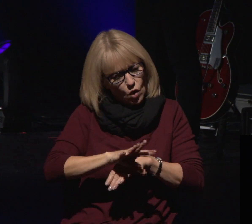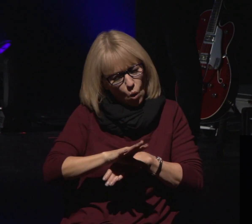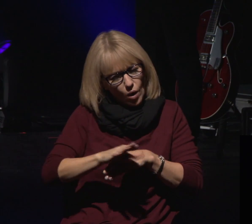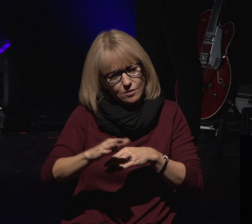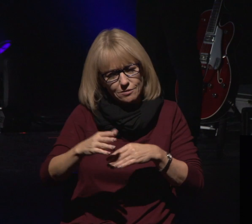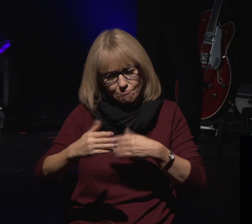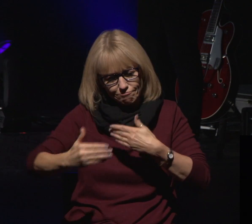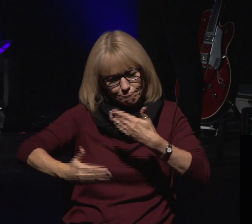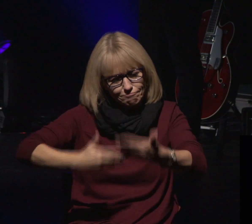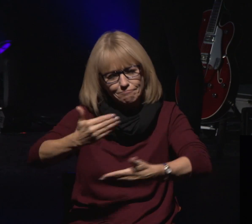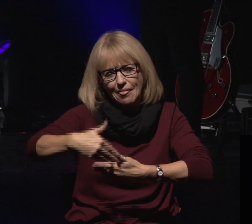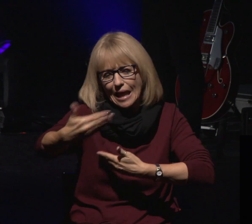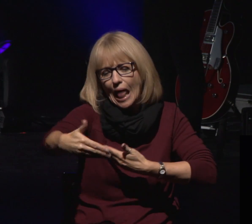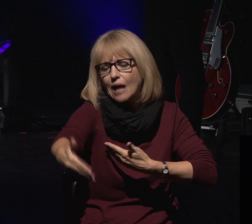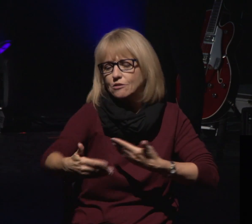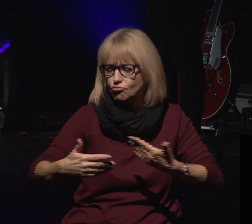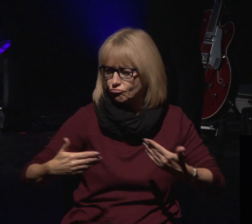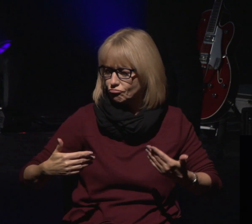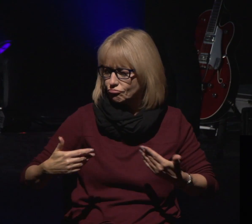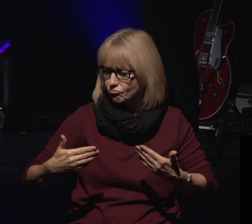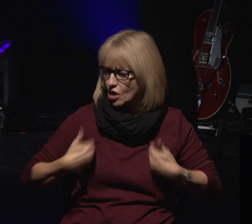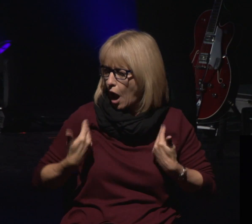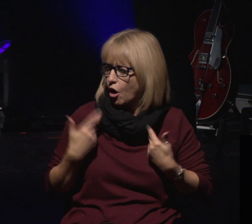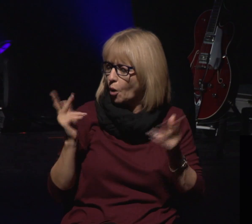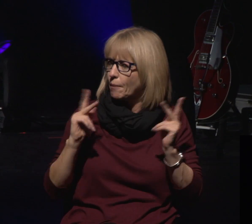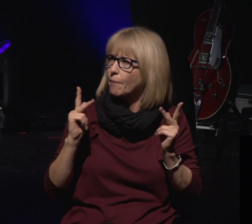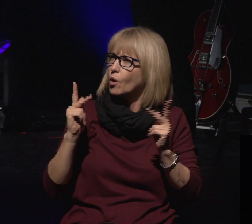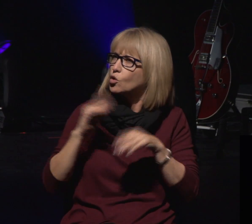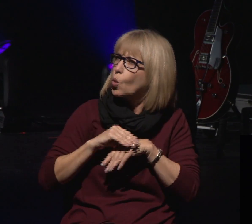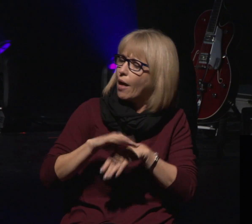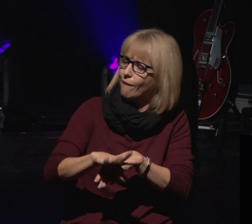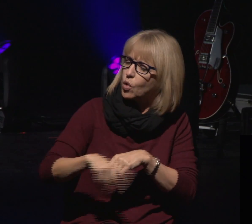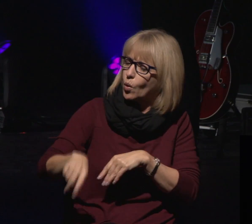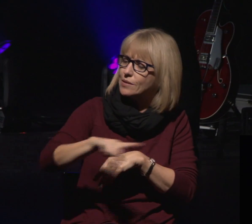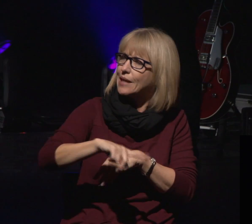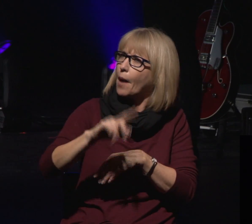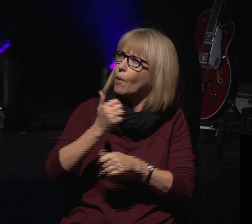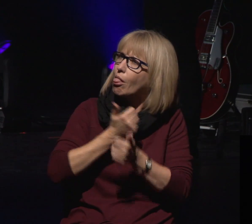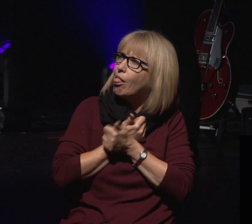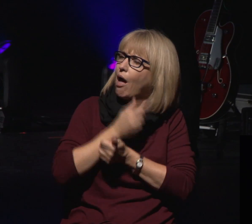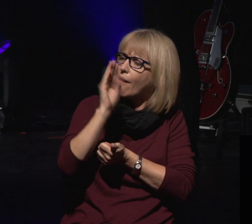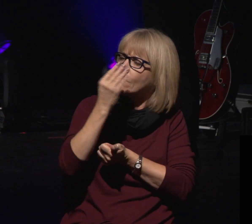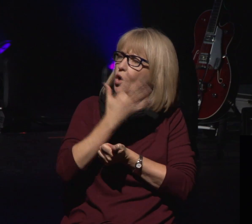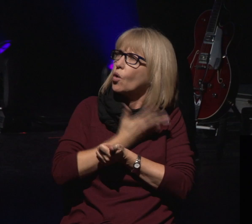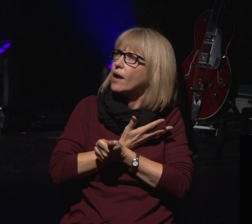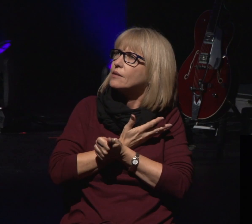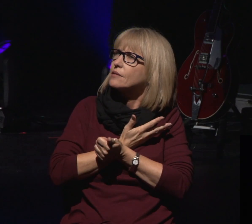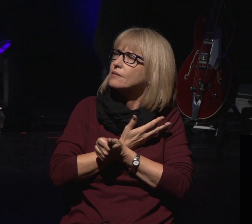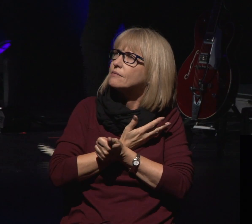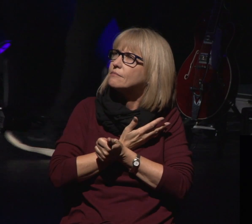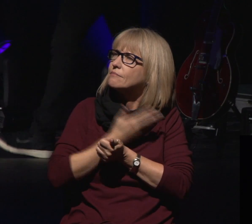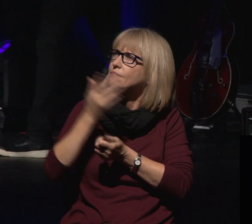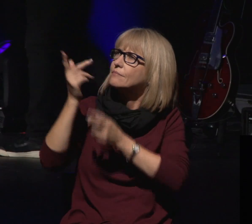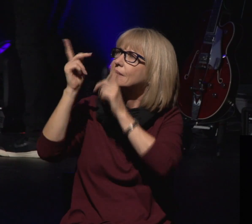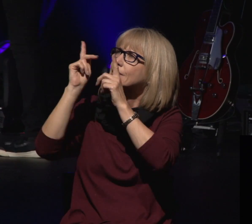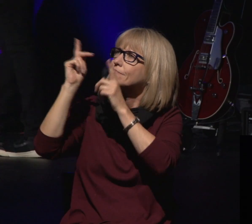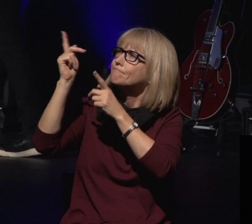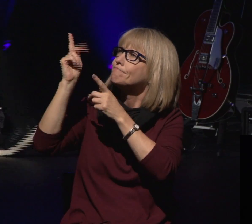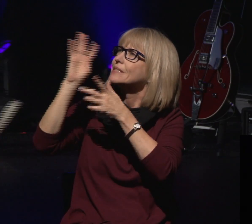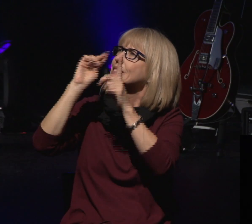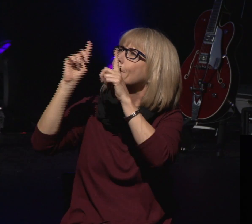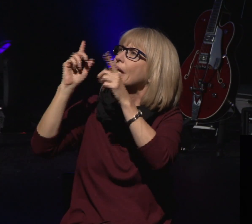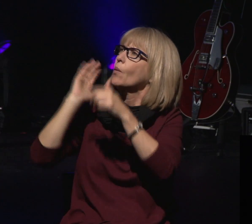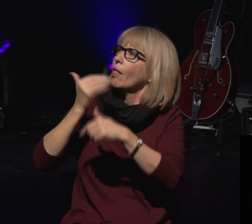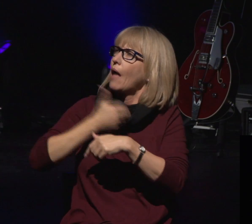with your love and your grace. So Father, would you speak to us now as we respond to you? It's in Jesus I